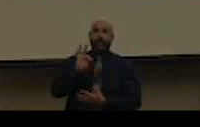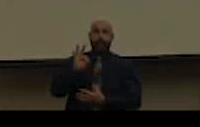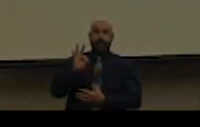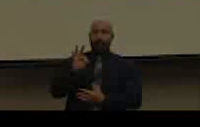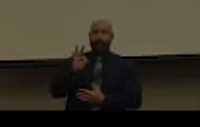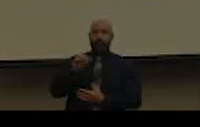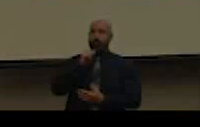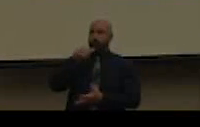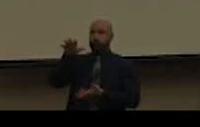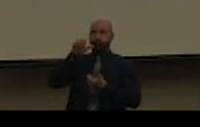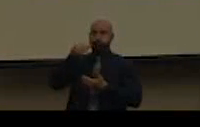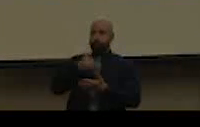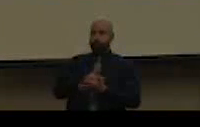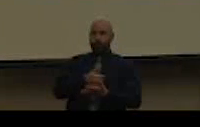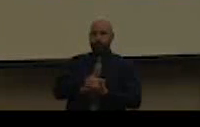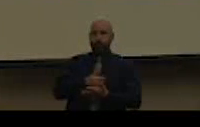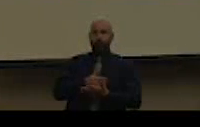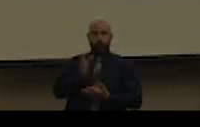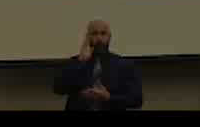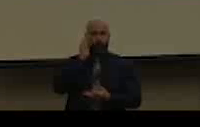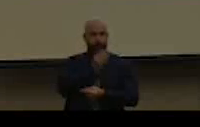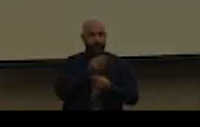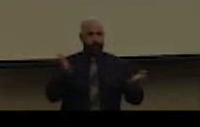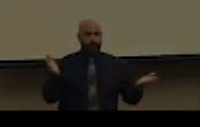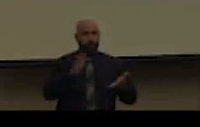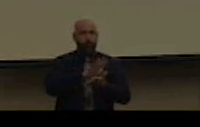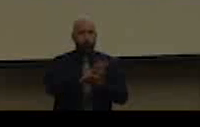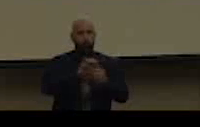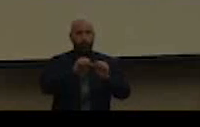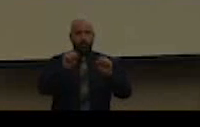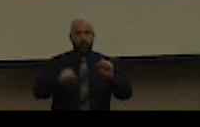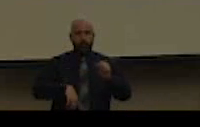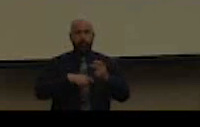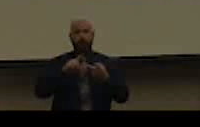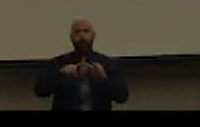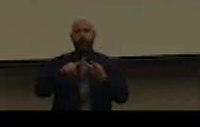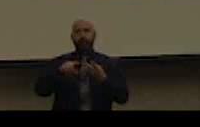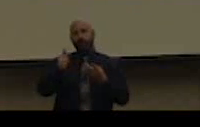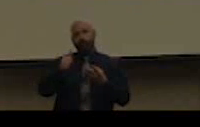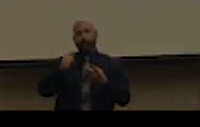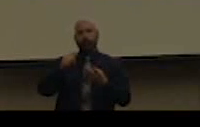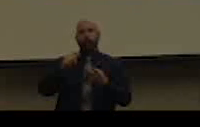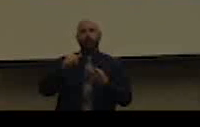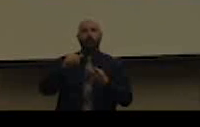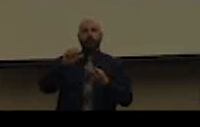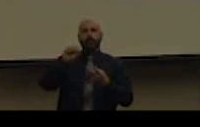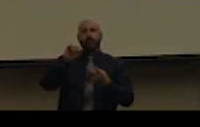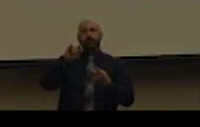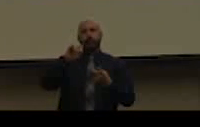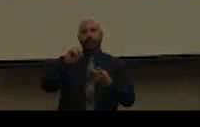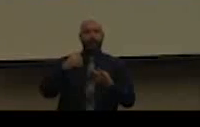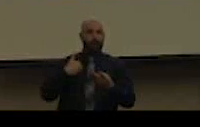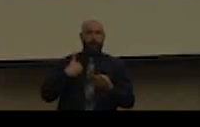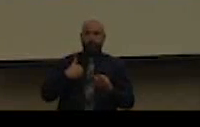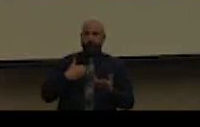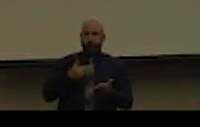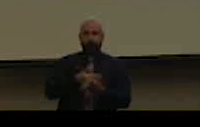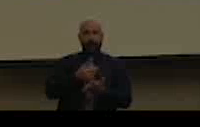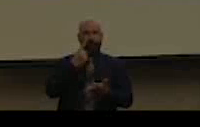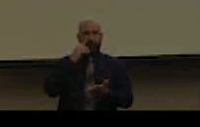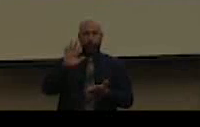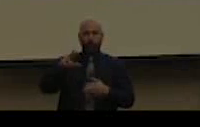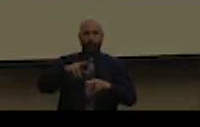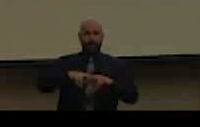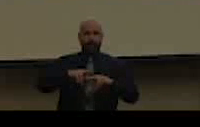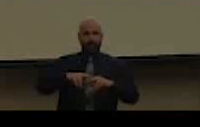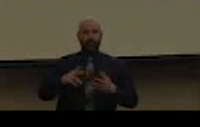school systems and to sites, we don't have the dollars for your seats. Luckily, there was